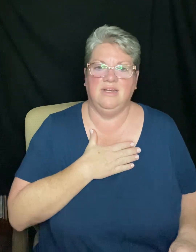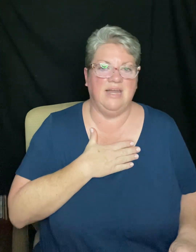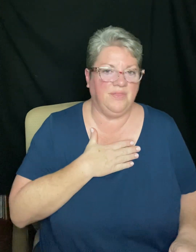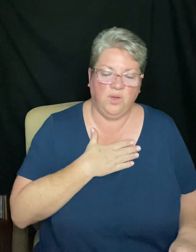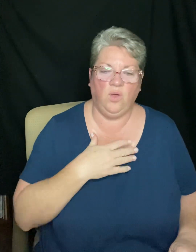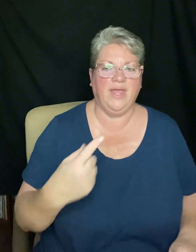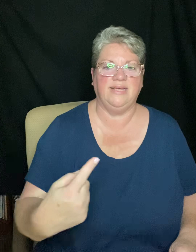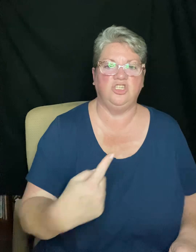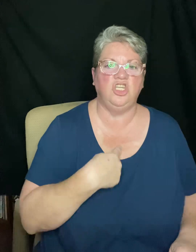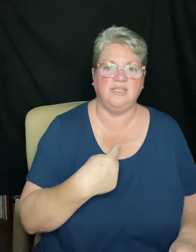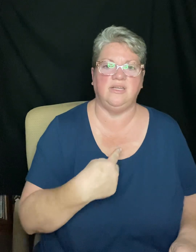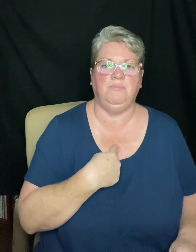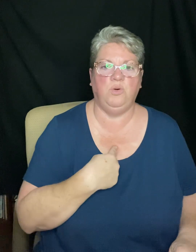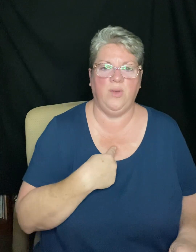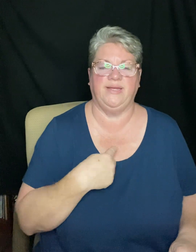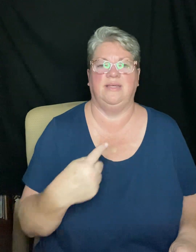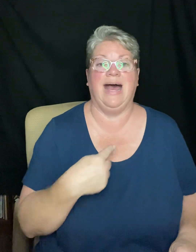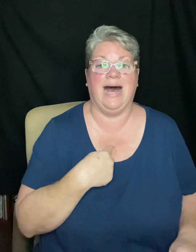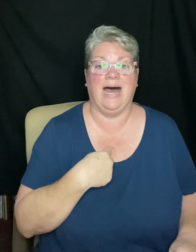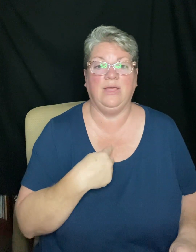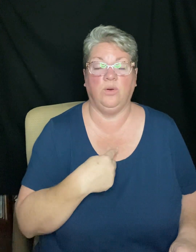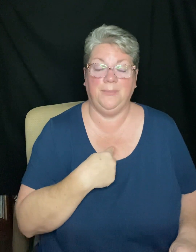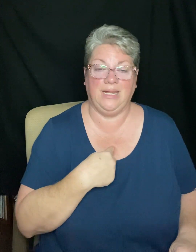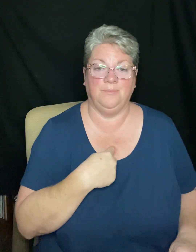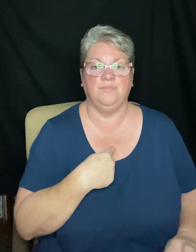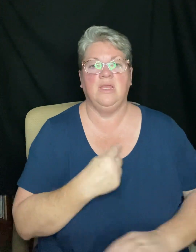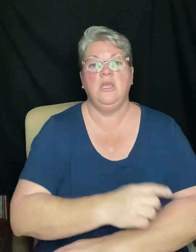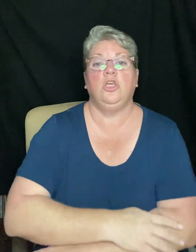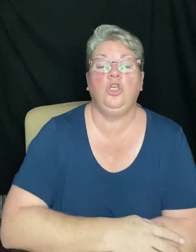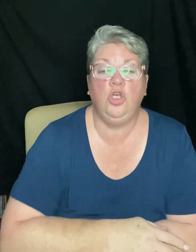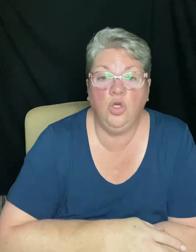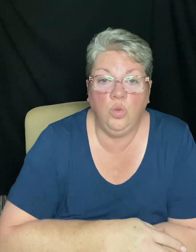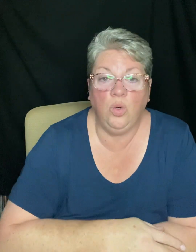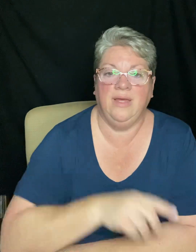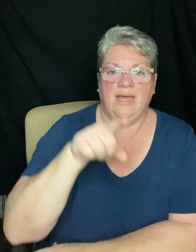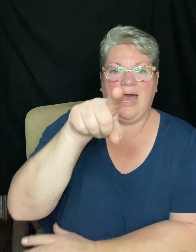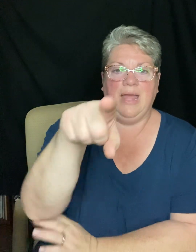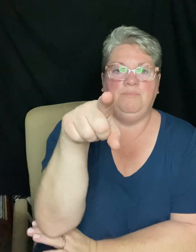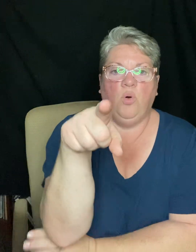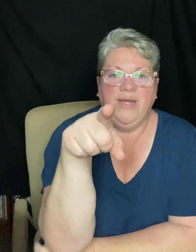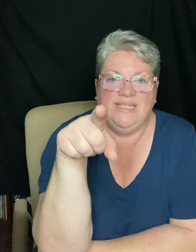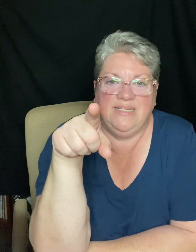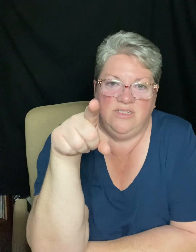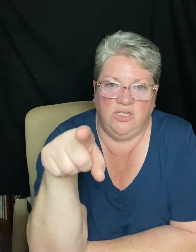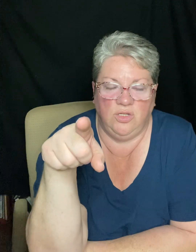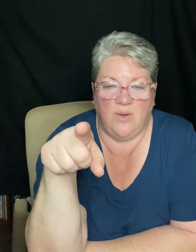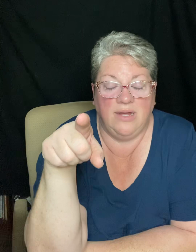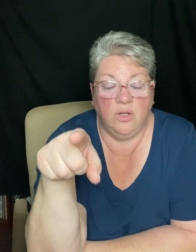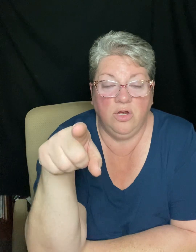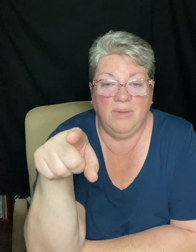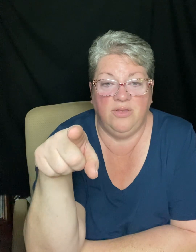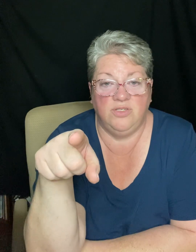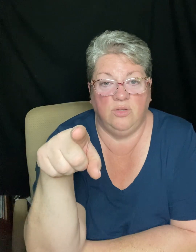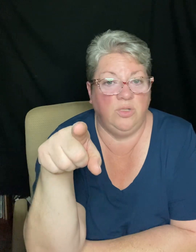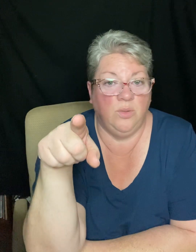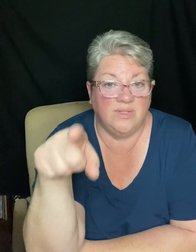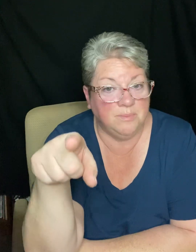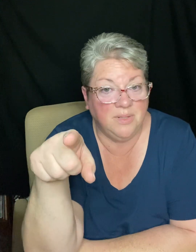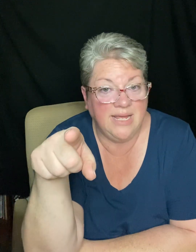not the whole hand, just a point, I or me. You, I'm pointing to you. I know your mother told you it wasn't polite to